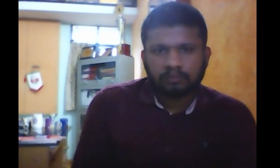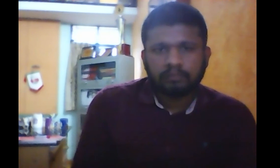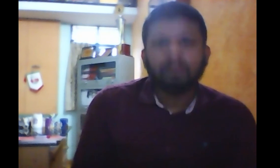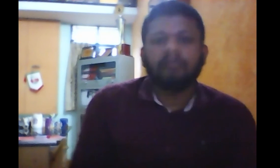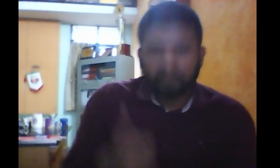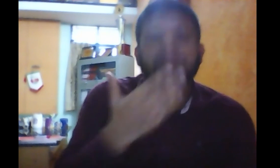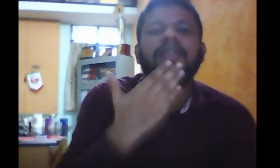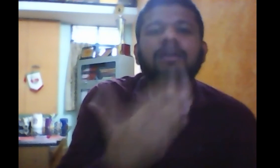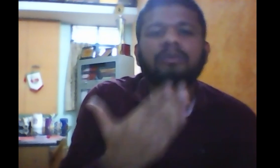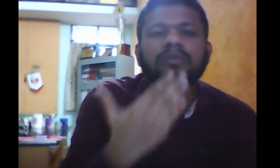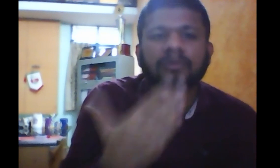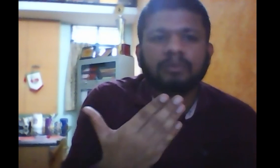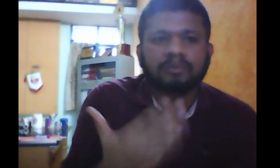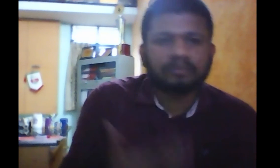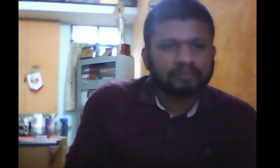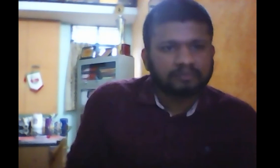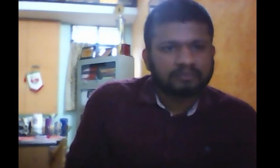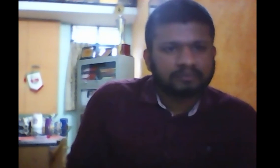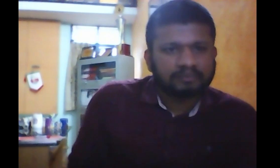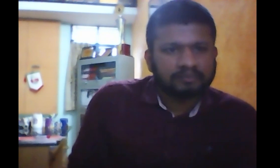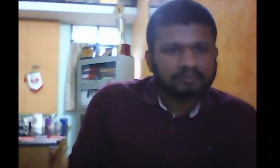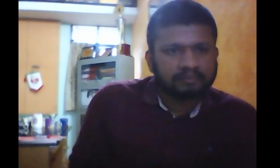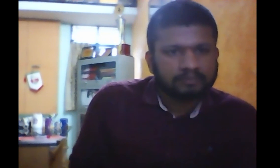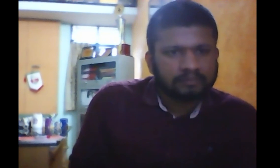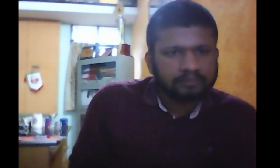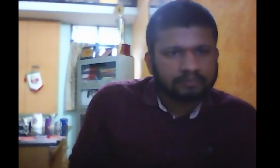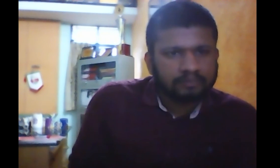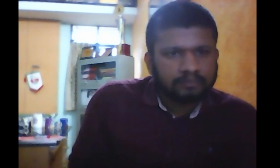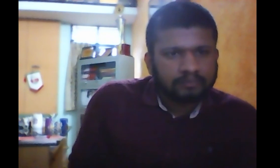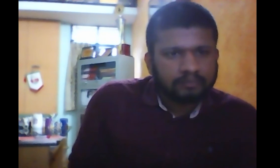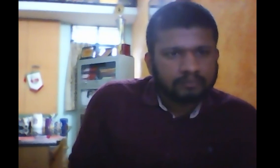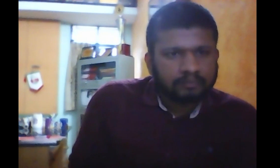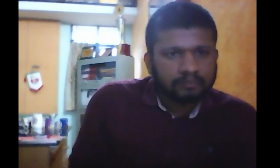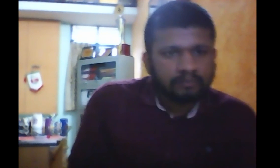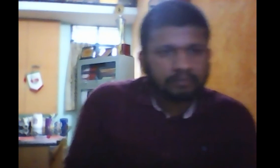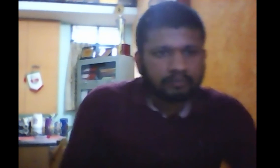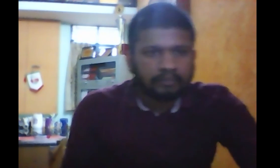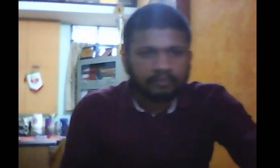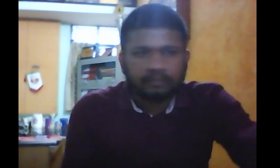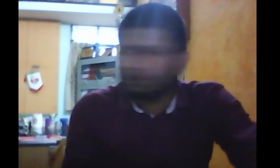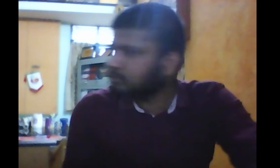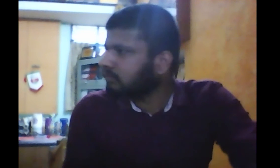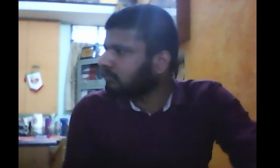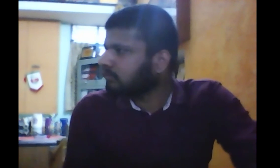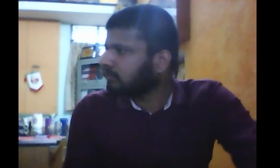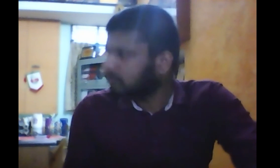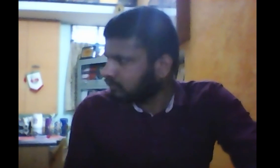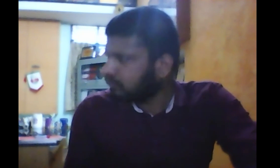Thank you, Parth. Yeah, Aman, please. I just wanted to ask that how to communicate with a